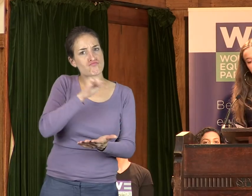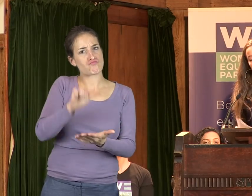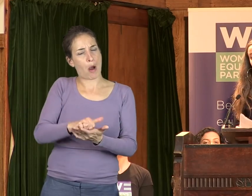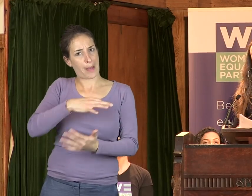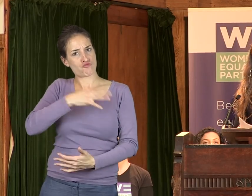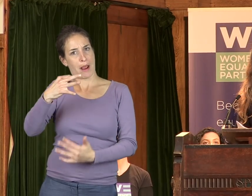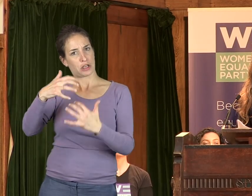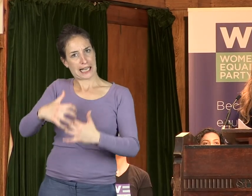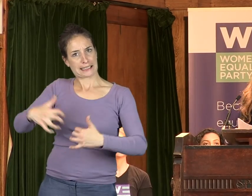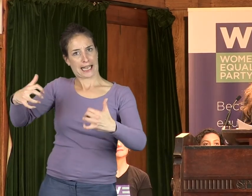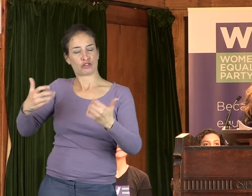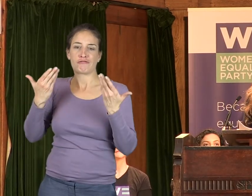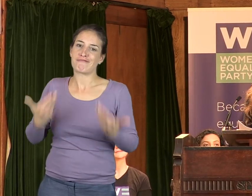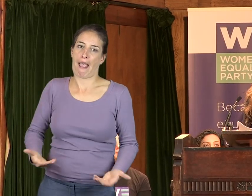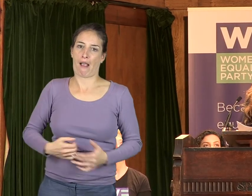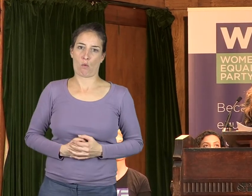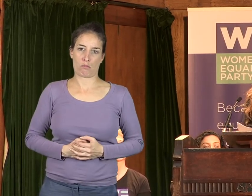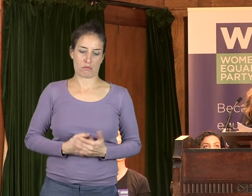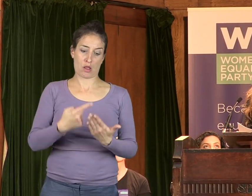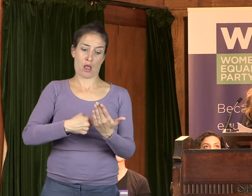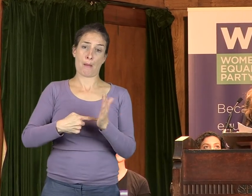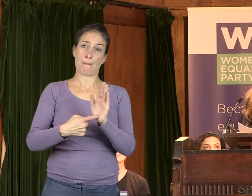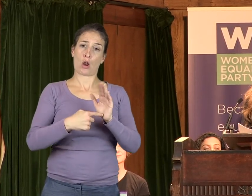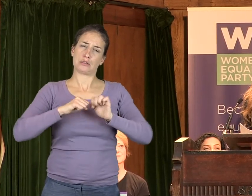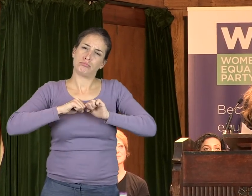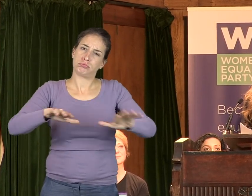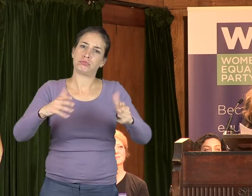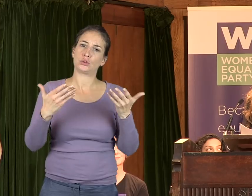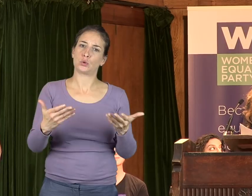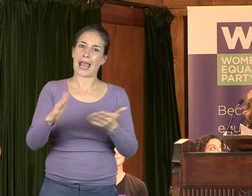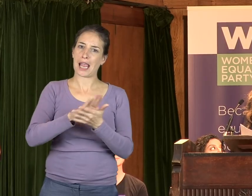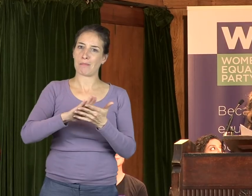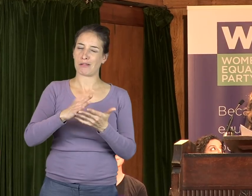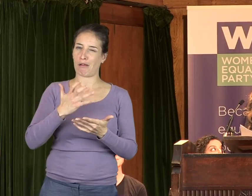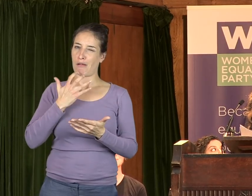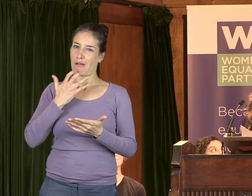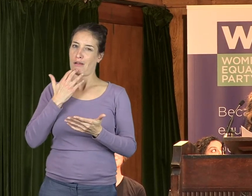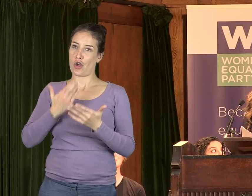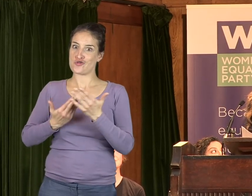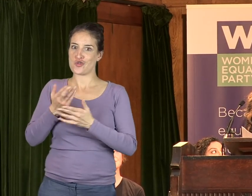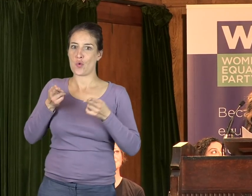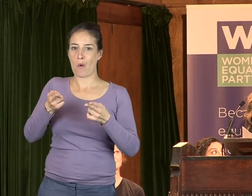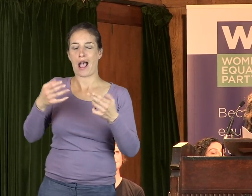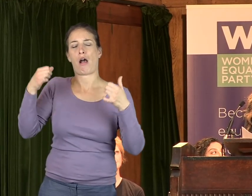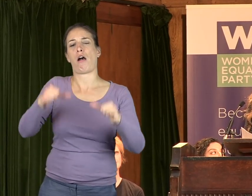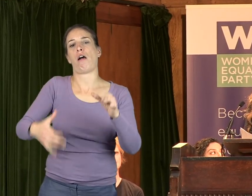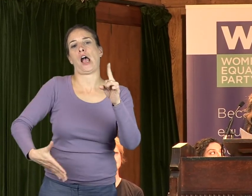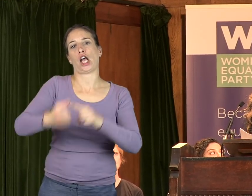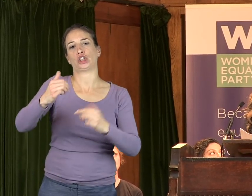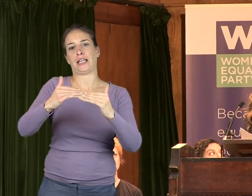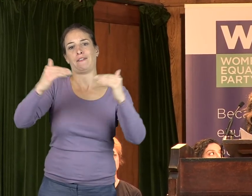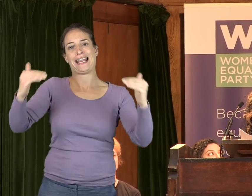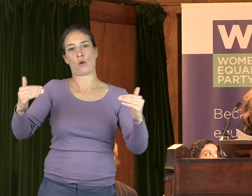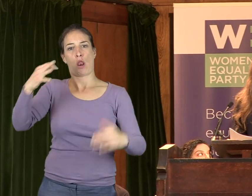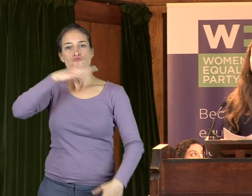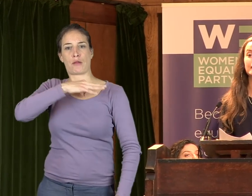The policies we are launching today will take a bold new approach to finally achieving equal representation. Through policies in politics